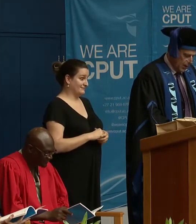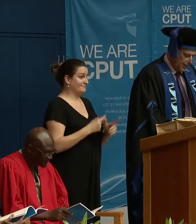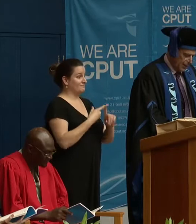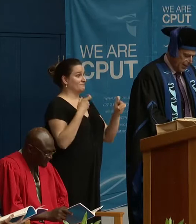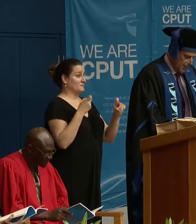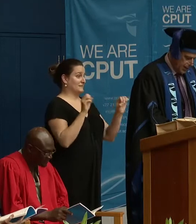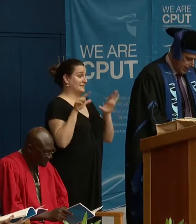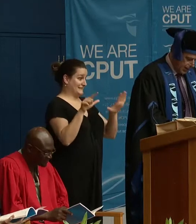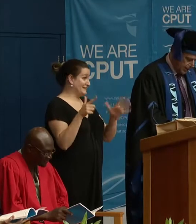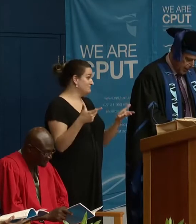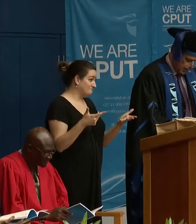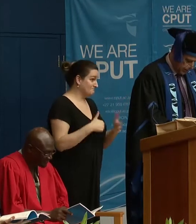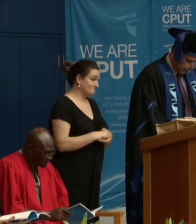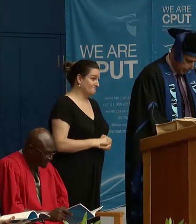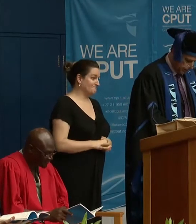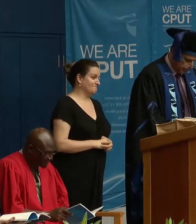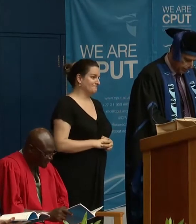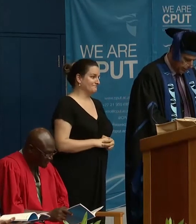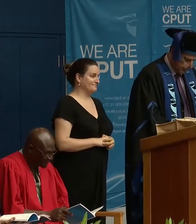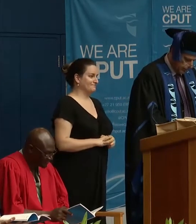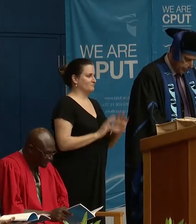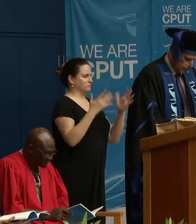out of 17 subjects.